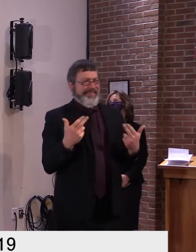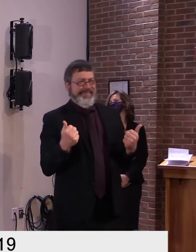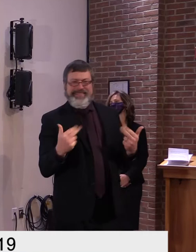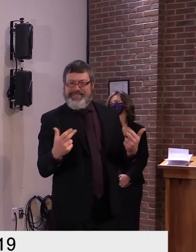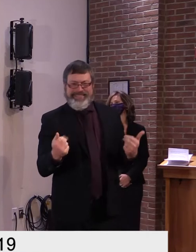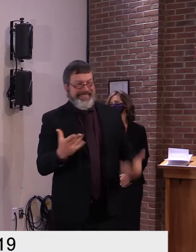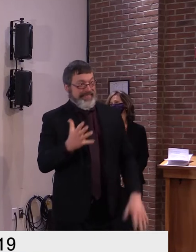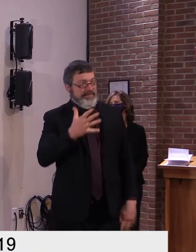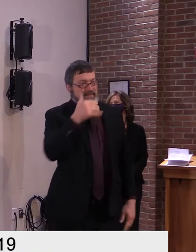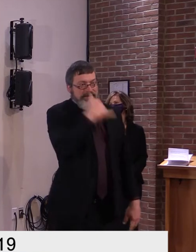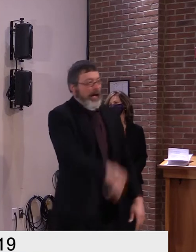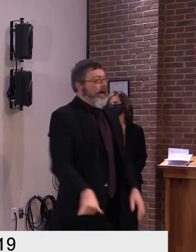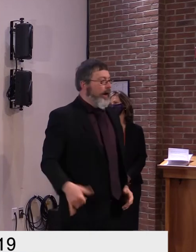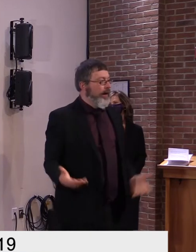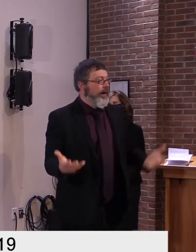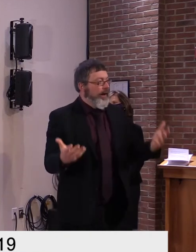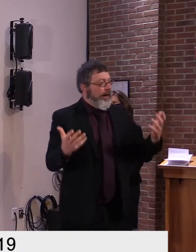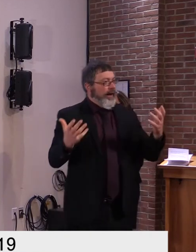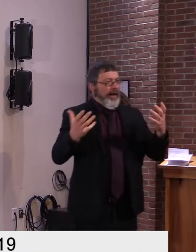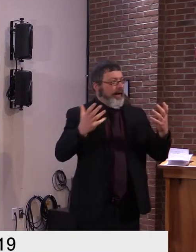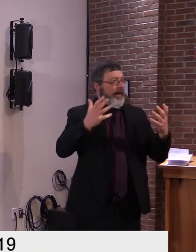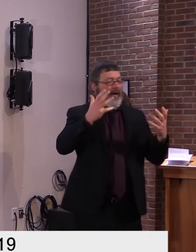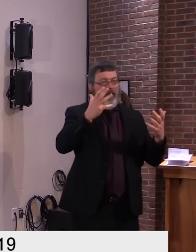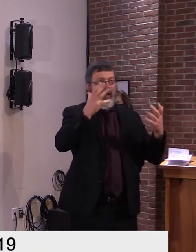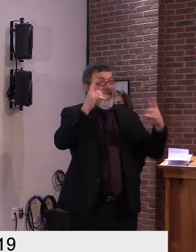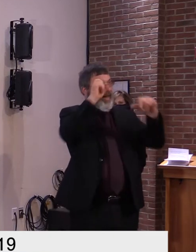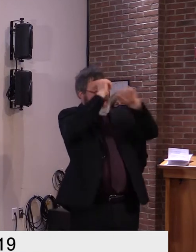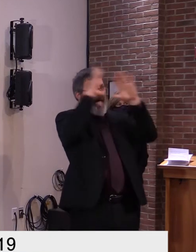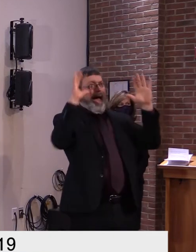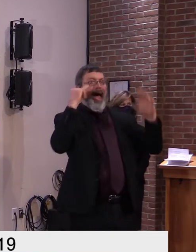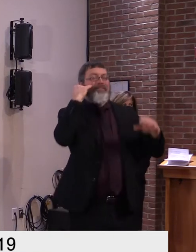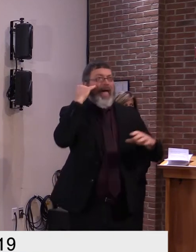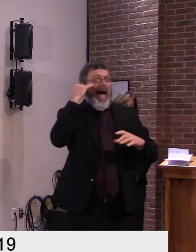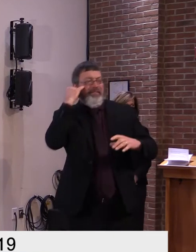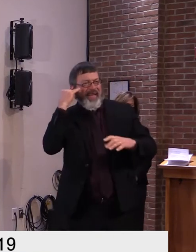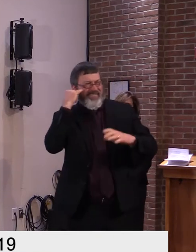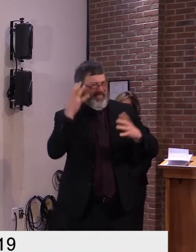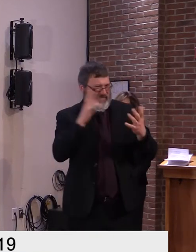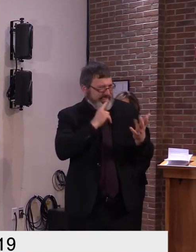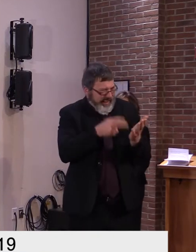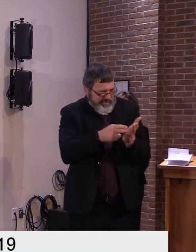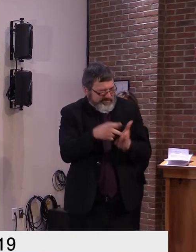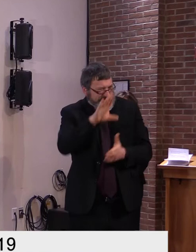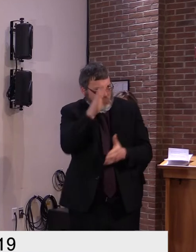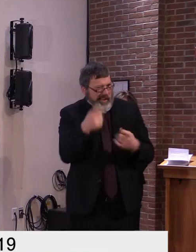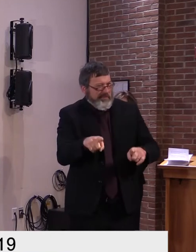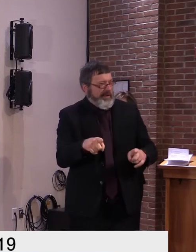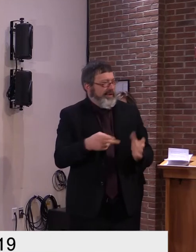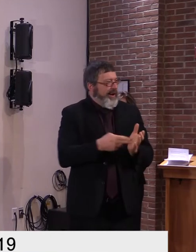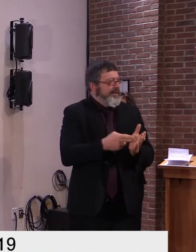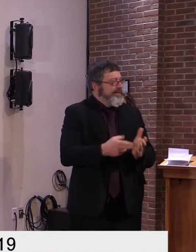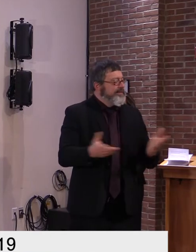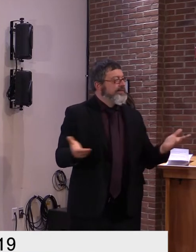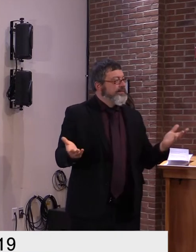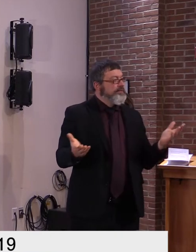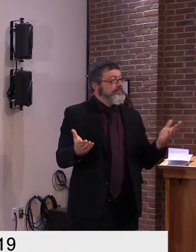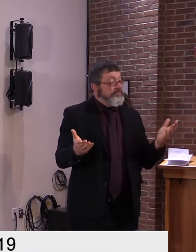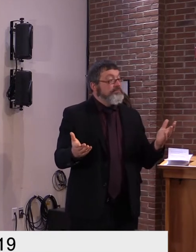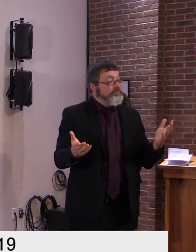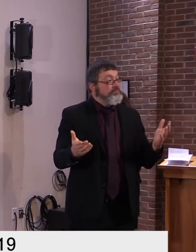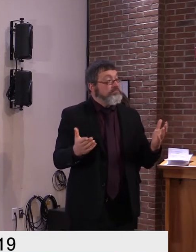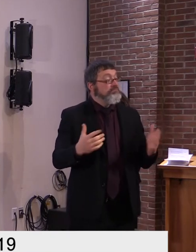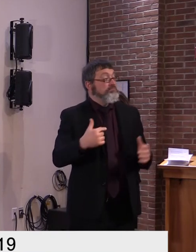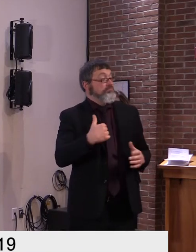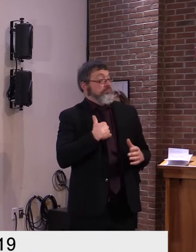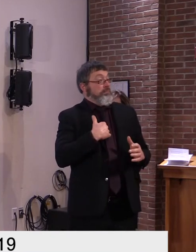now with how many we could do. Knowing as a former general internal medicine doctor